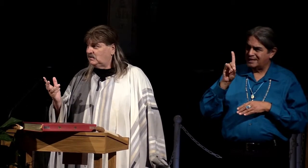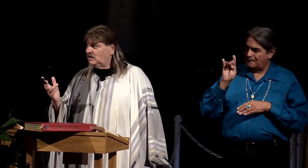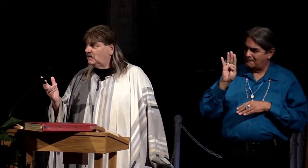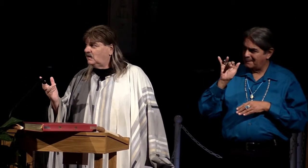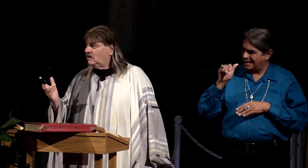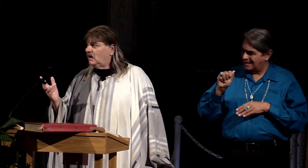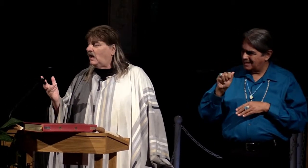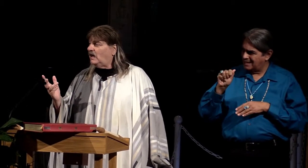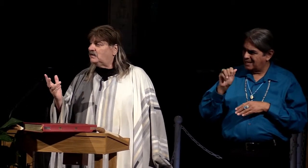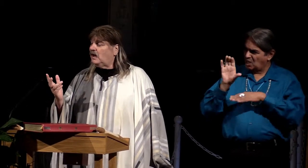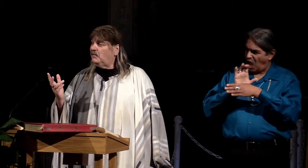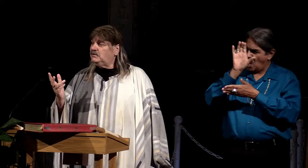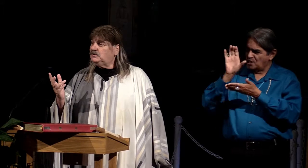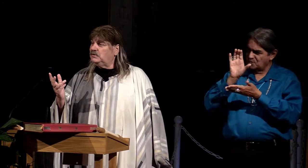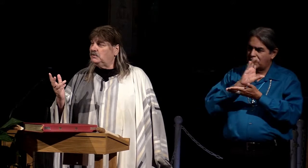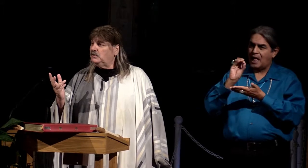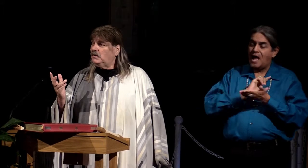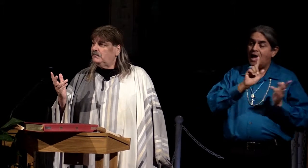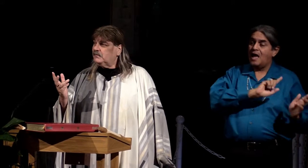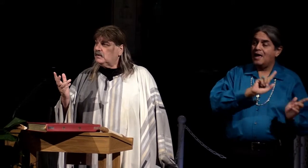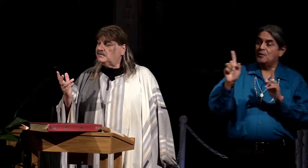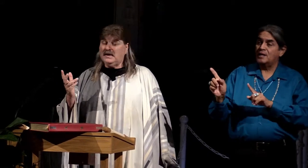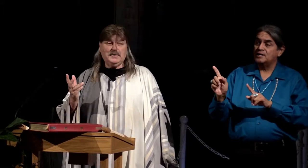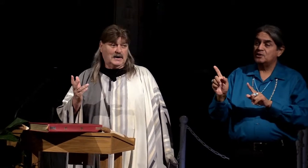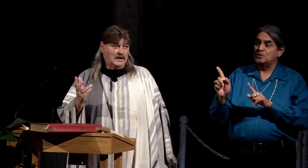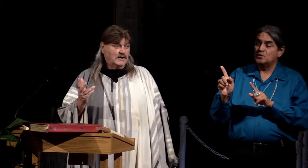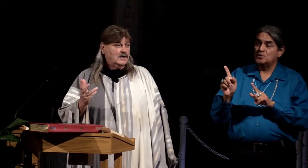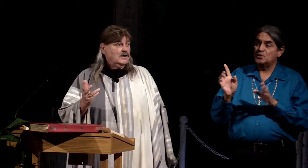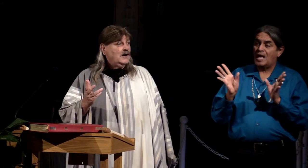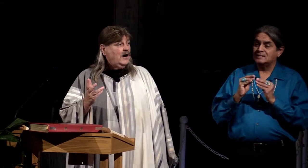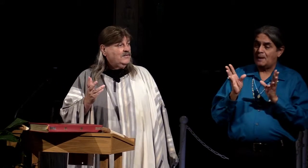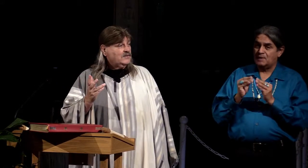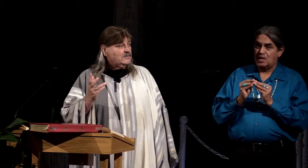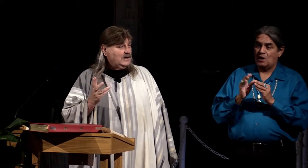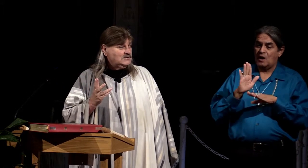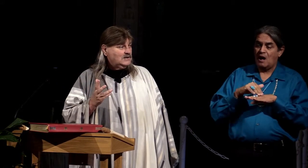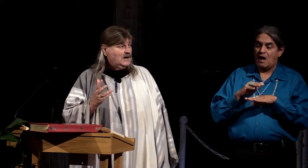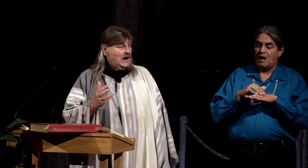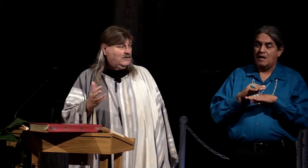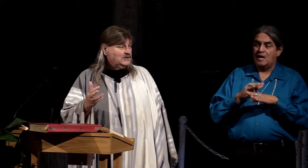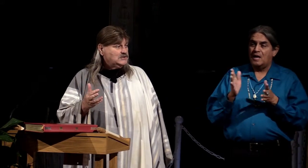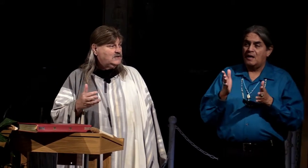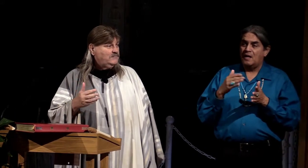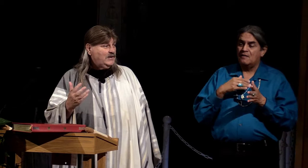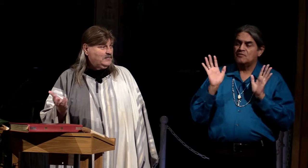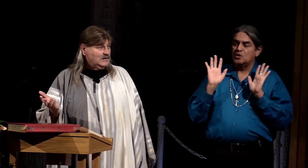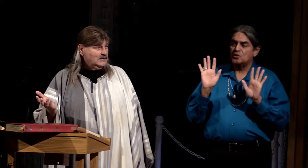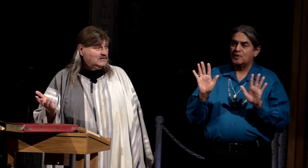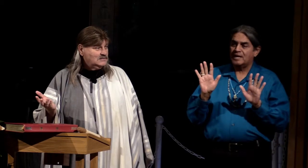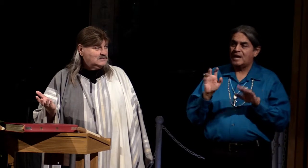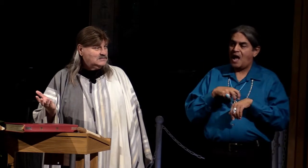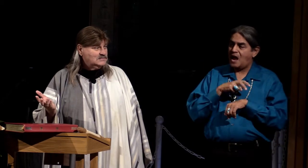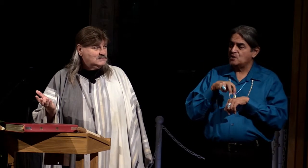College, and I went to a seminar on the Great Irish